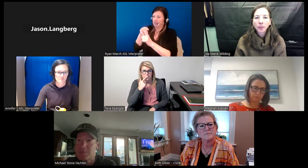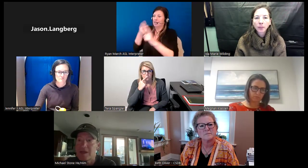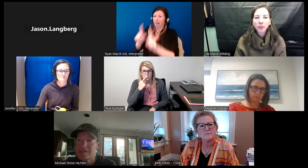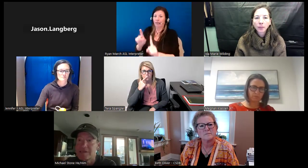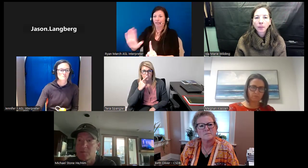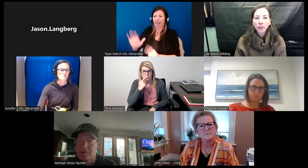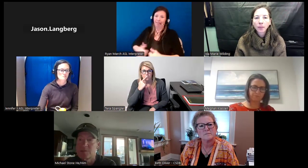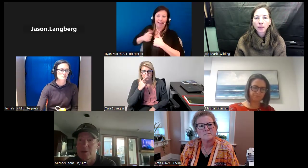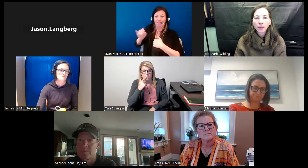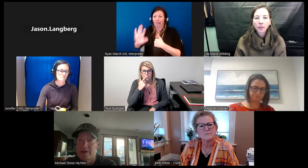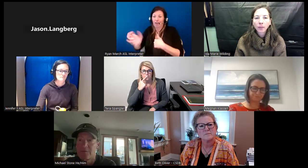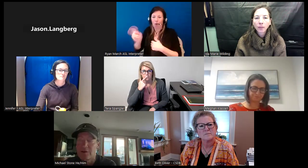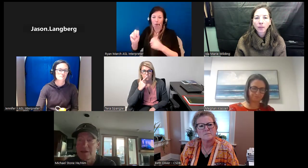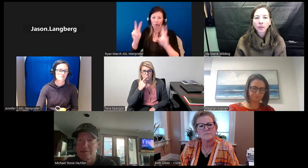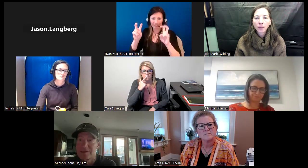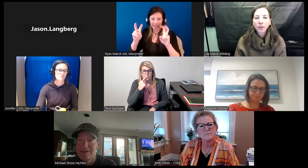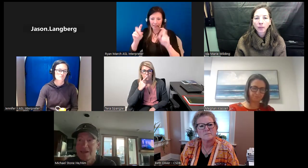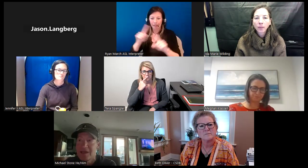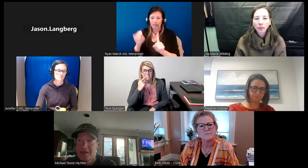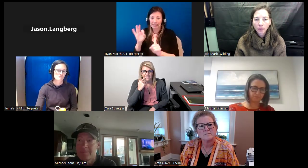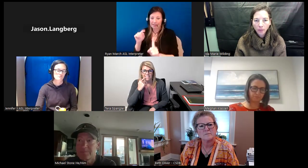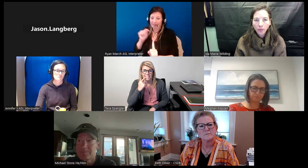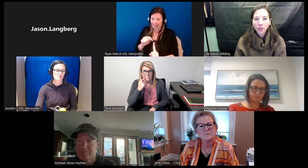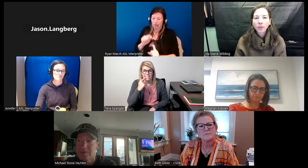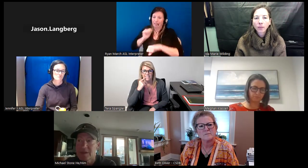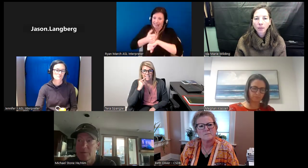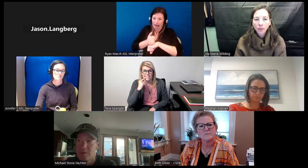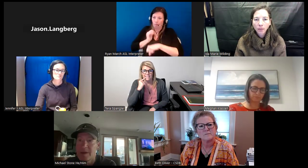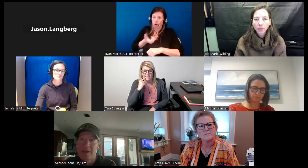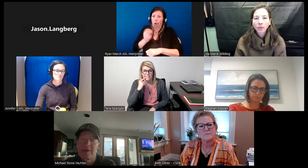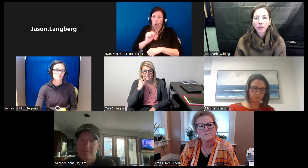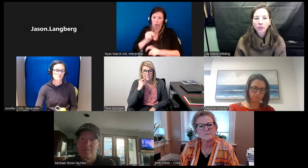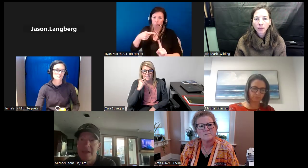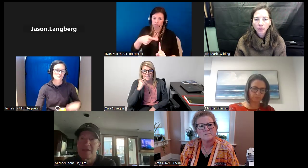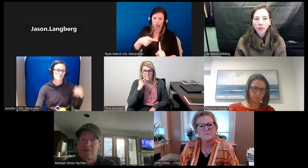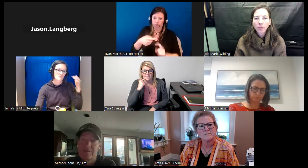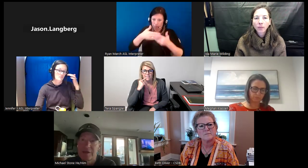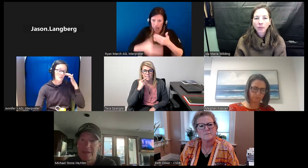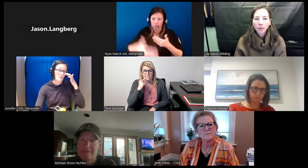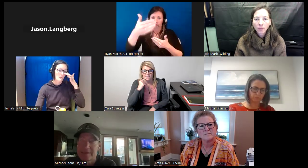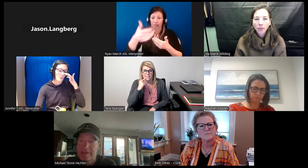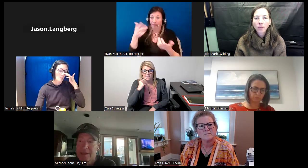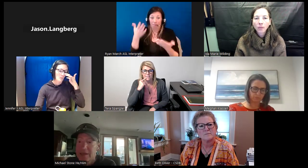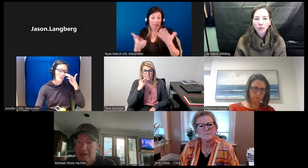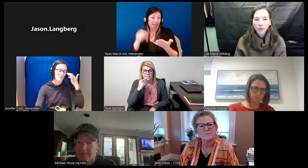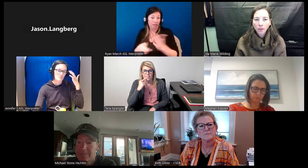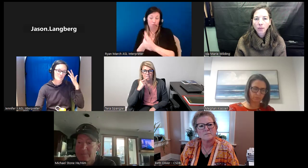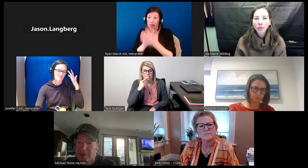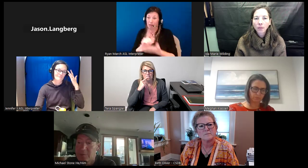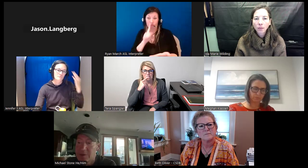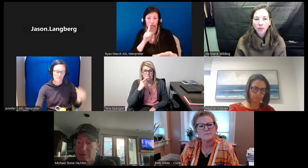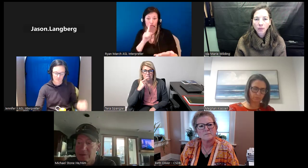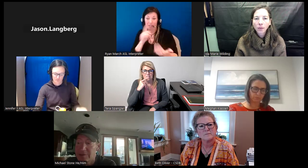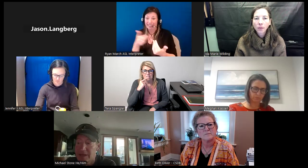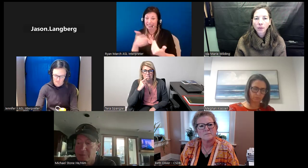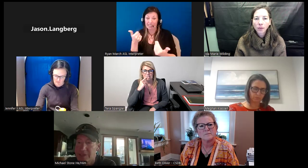is a precedent where this worked better for us, we might be able to make this very, very easy.